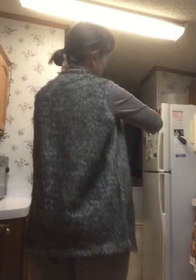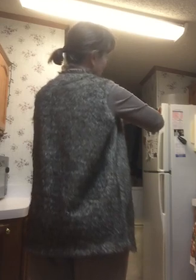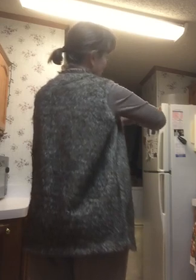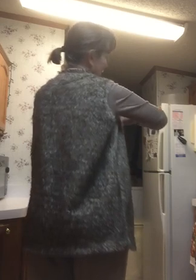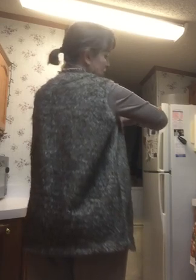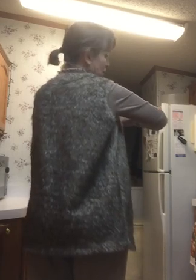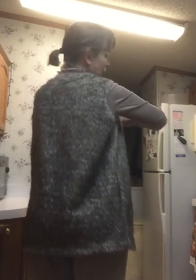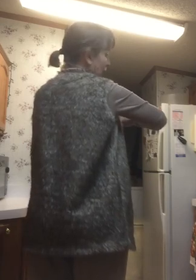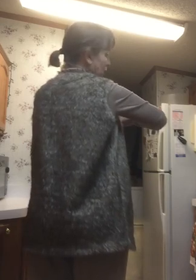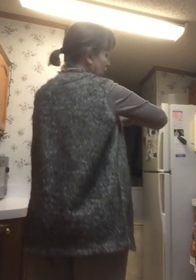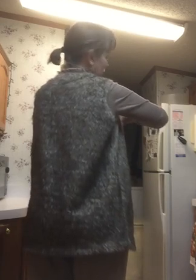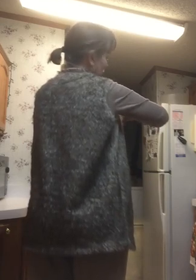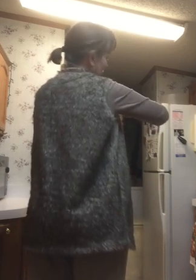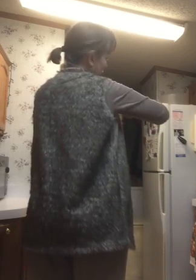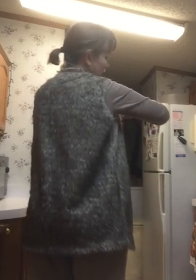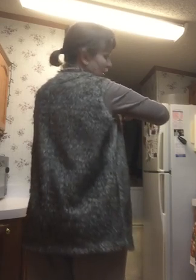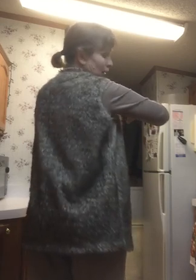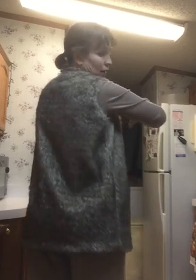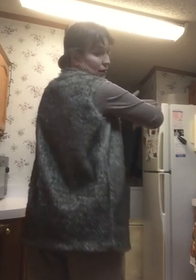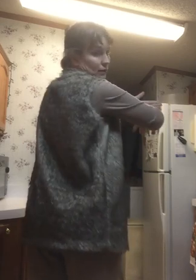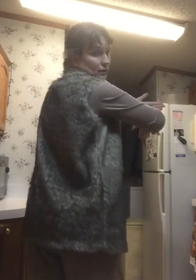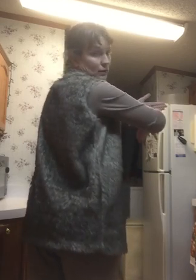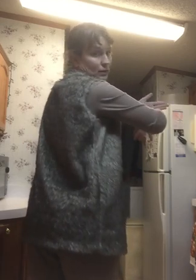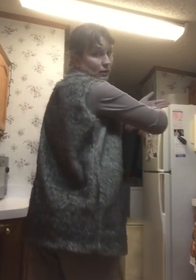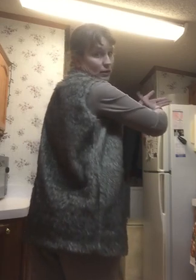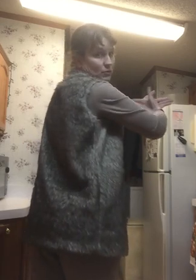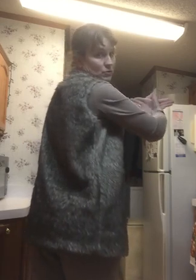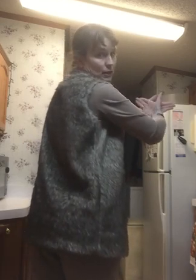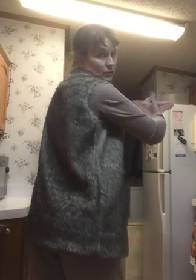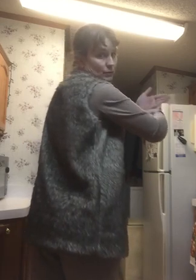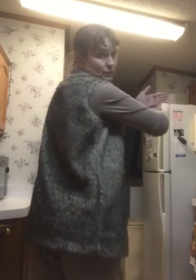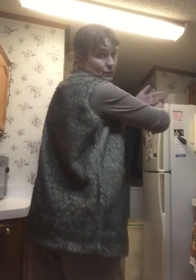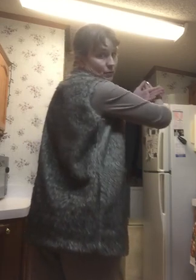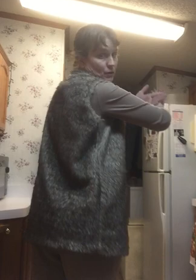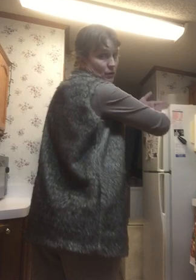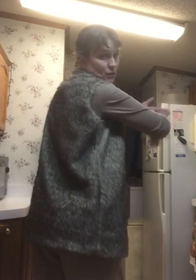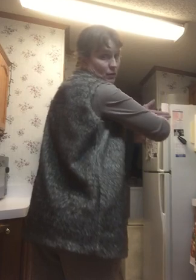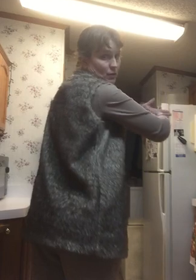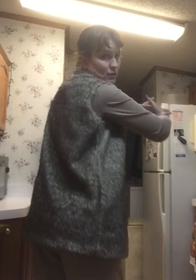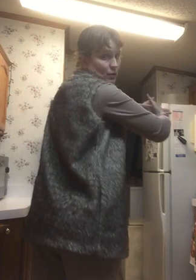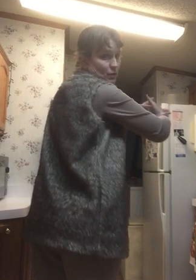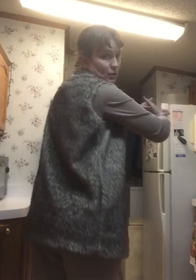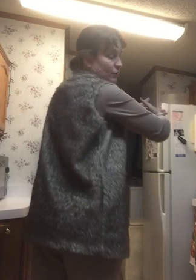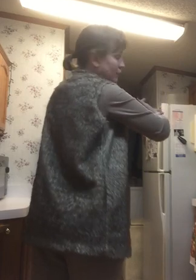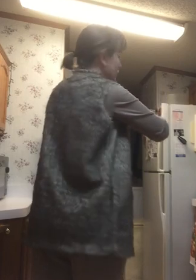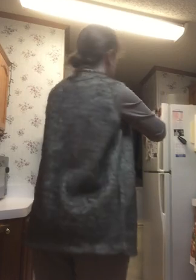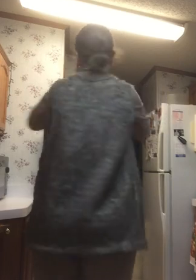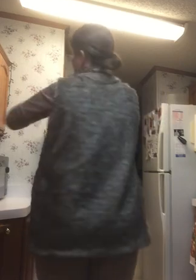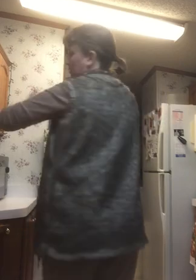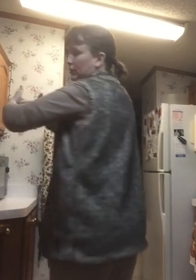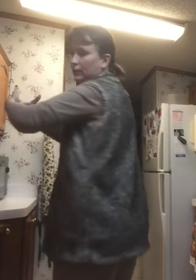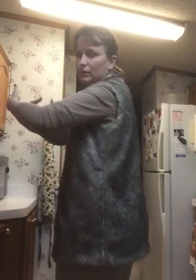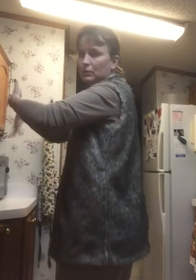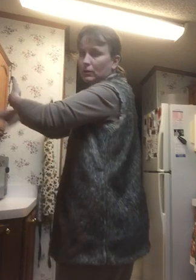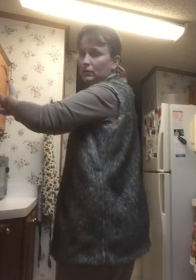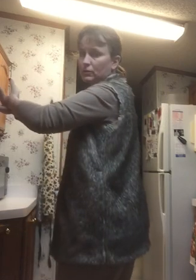They're back to back. And it goes down. I don't know if you can see anything right there. Let me go it this